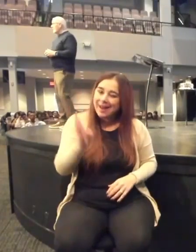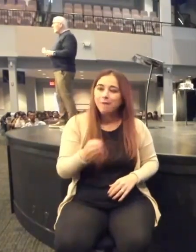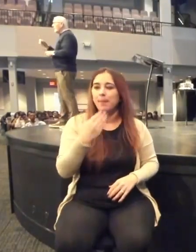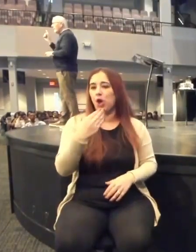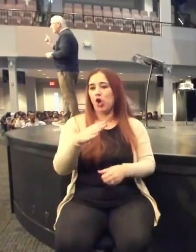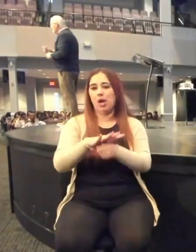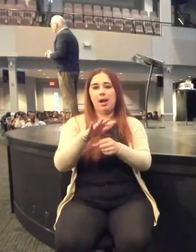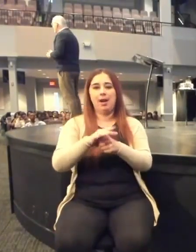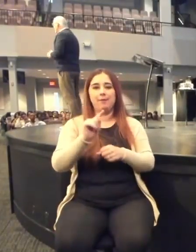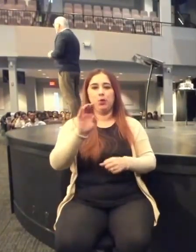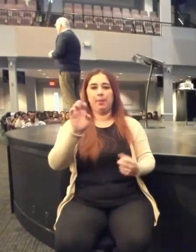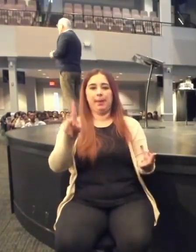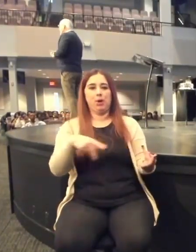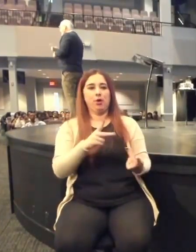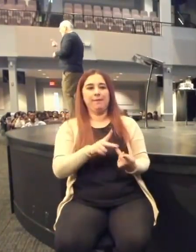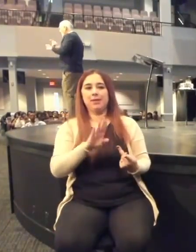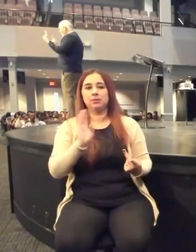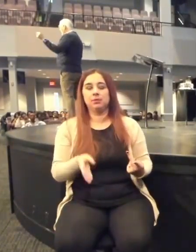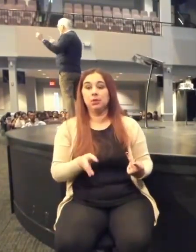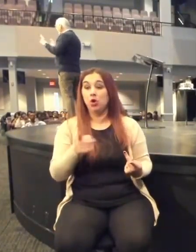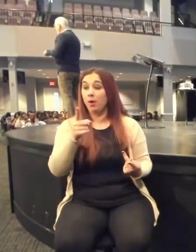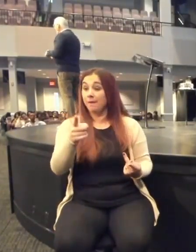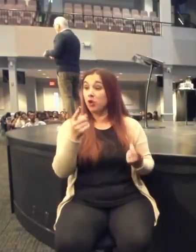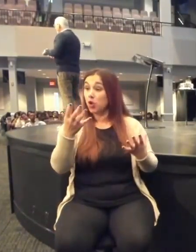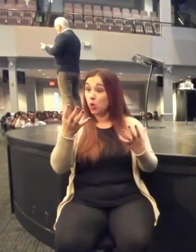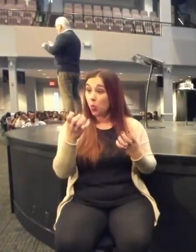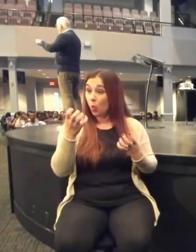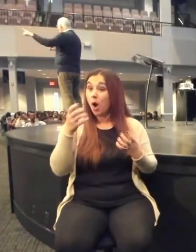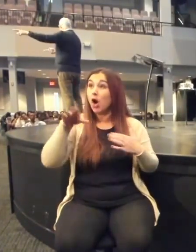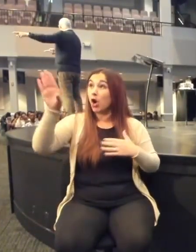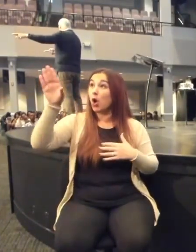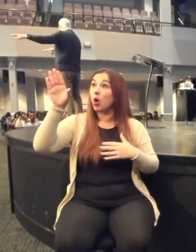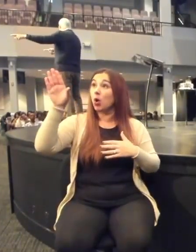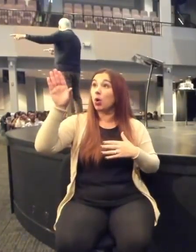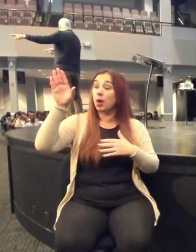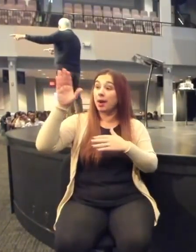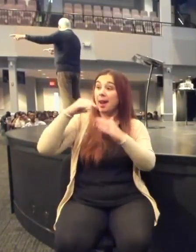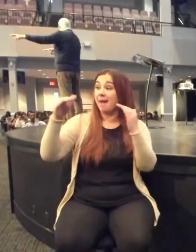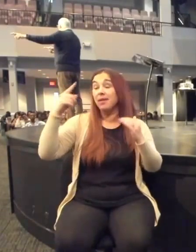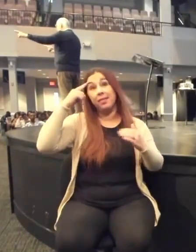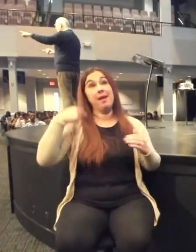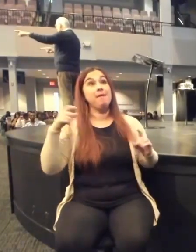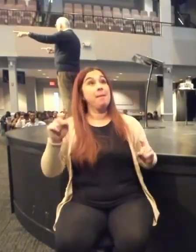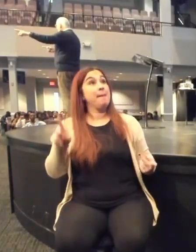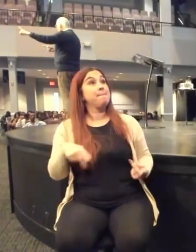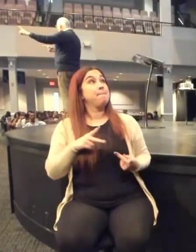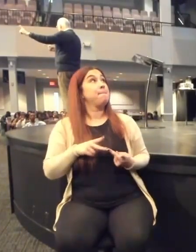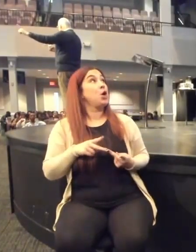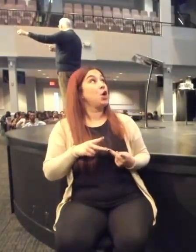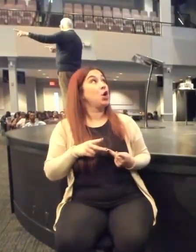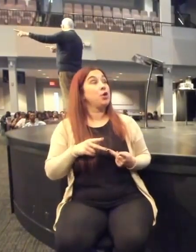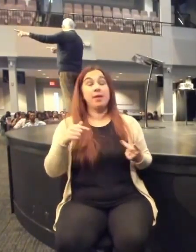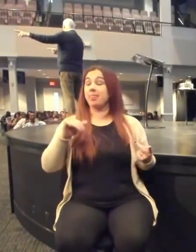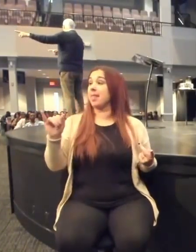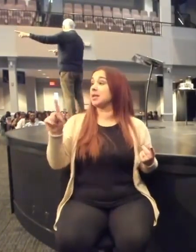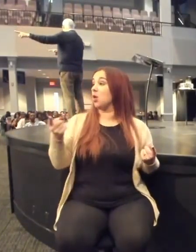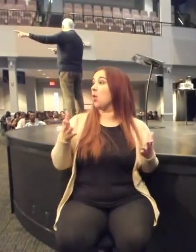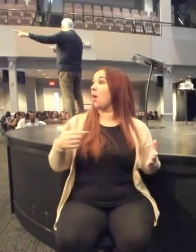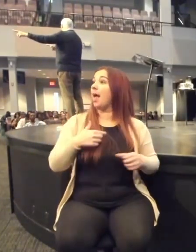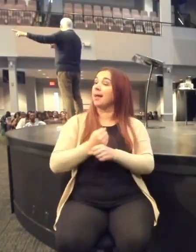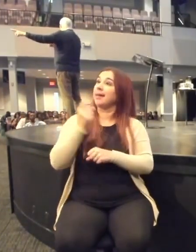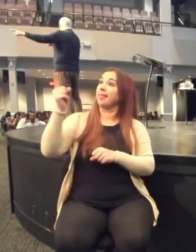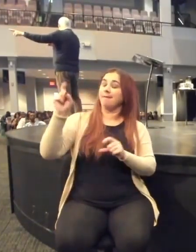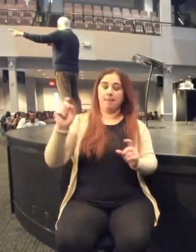enough to be perfect. And so if you want to work your way to heaven, you got to be perfect. Okay? Because that's the only way you'll get there. And